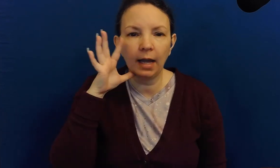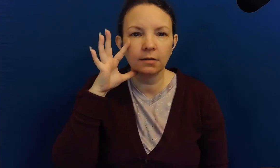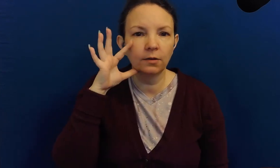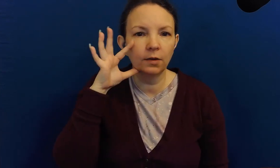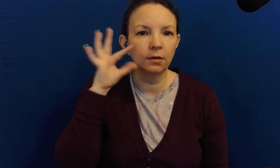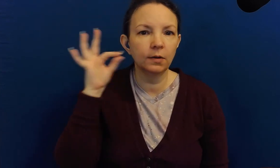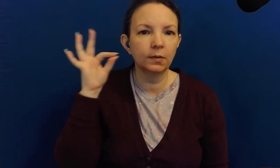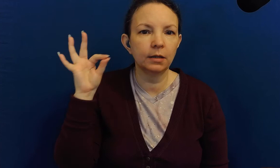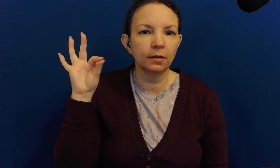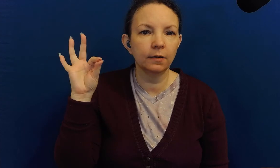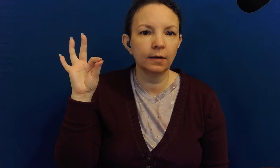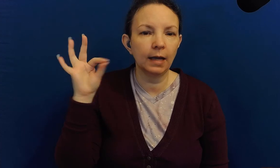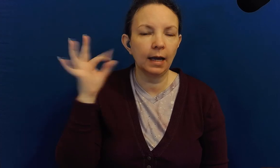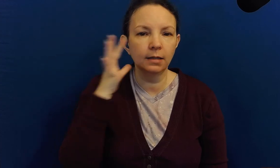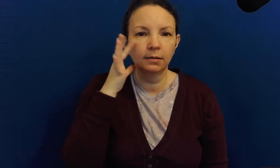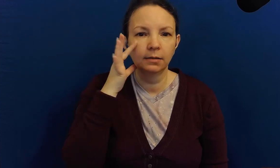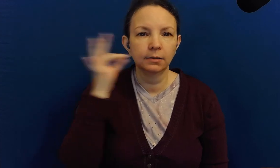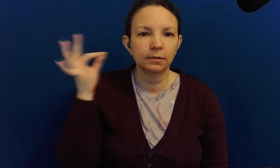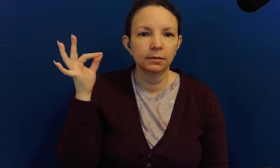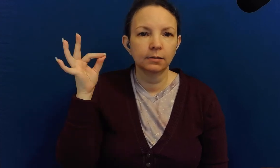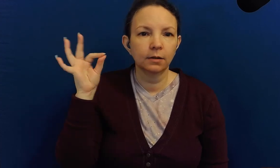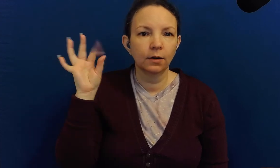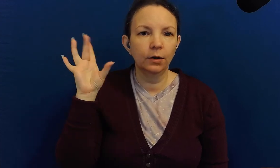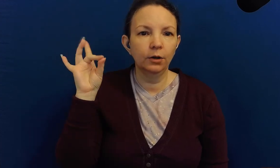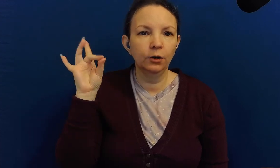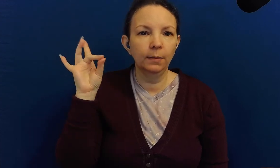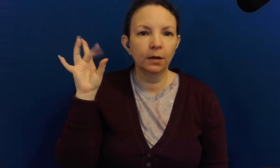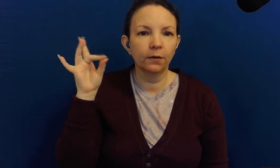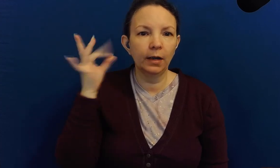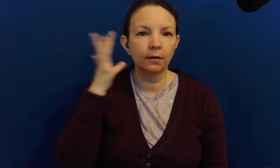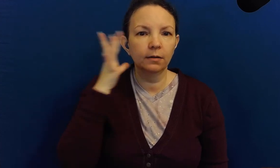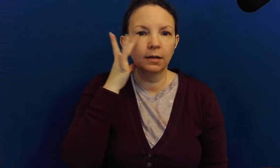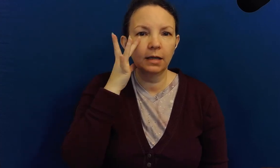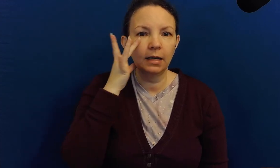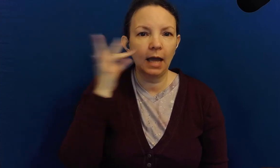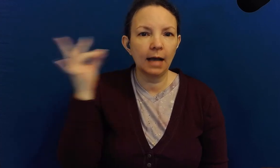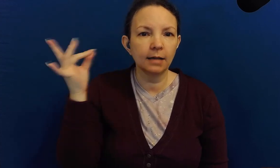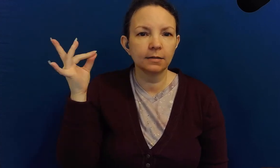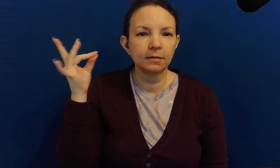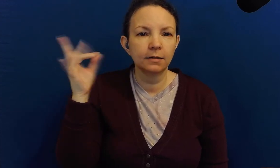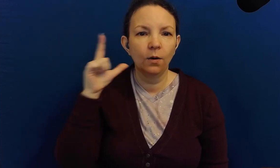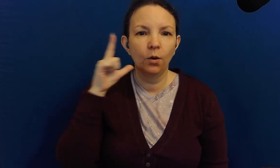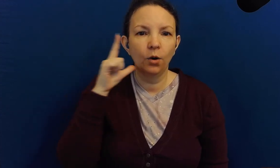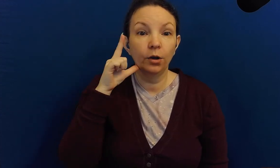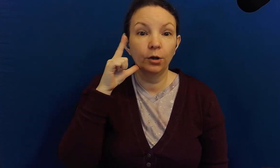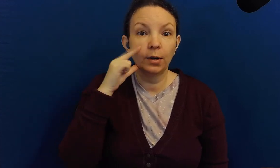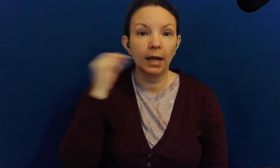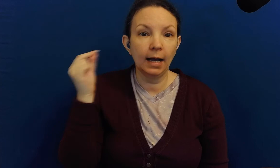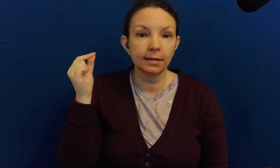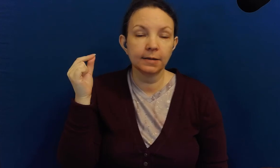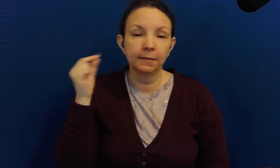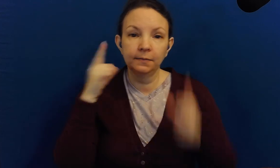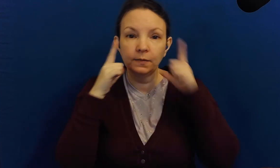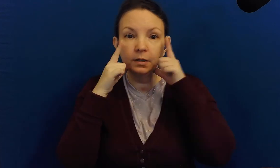So you can do it with your cat. Or you do your middle finger. Cats. or you do cats. So